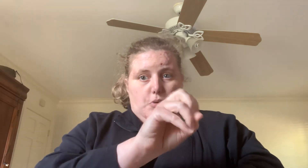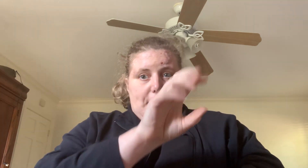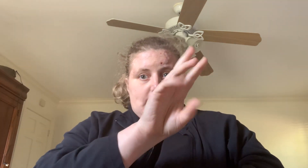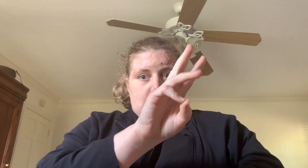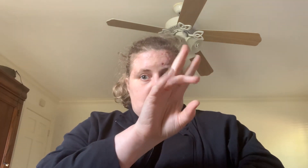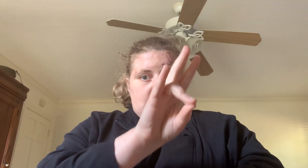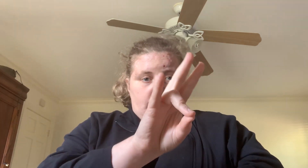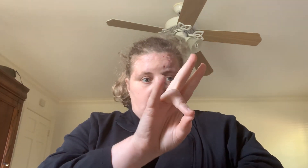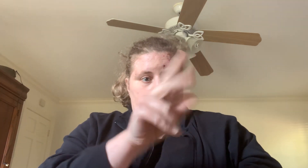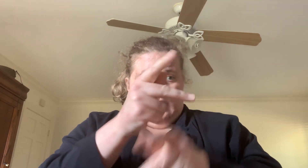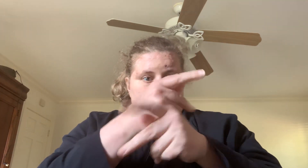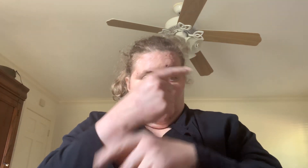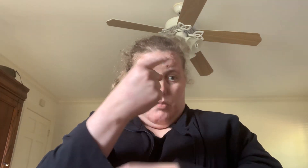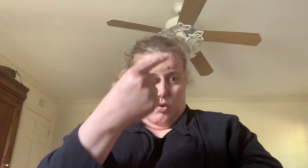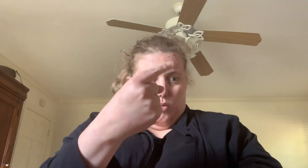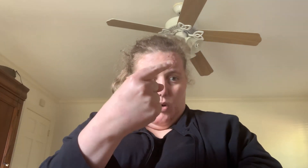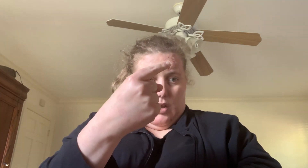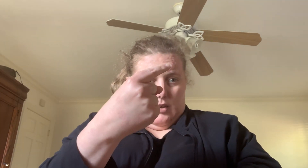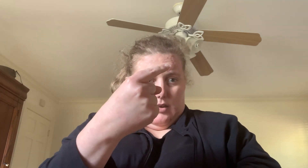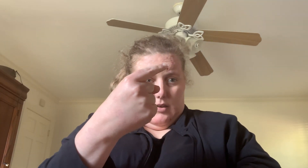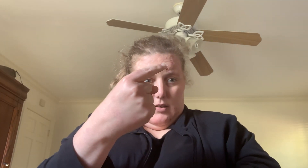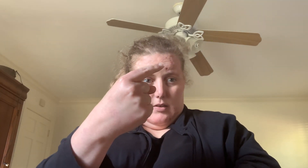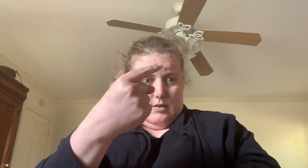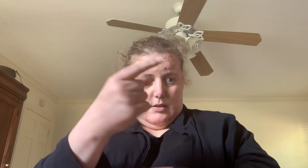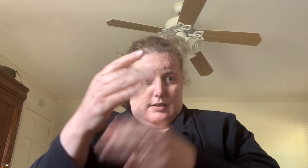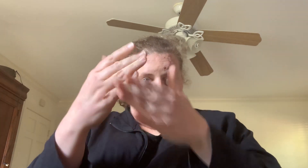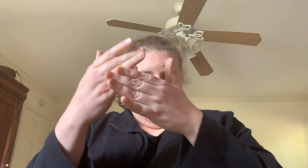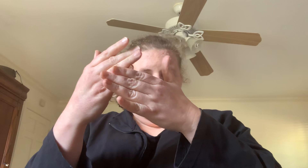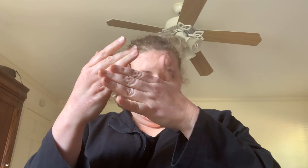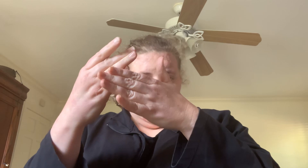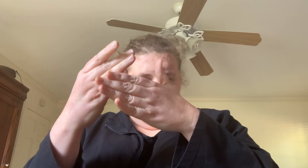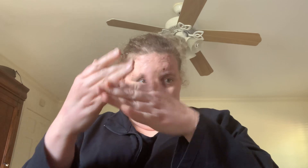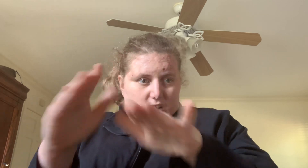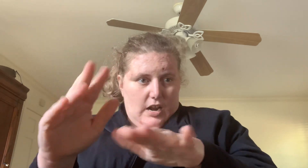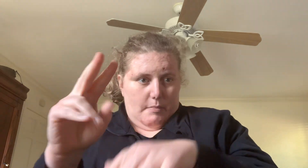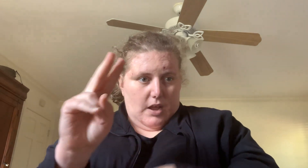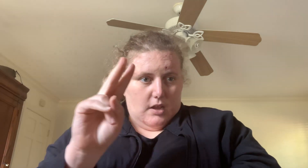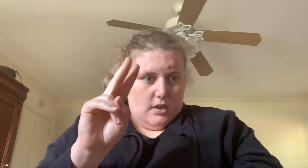still 3.67. We're going to divide that by 2. So that gives us